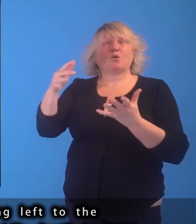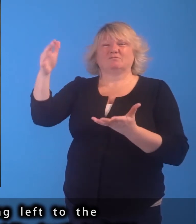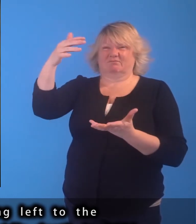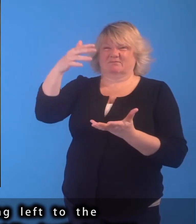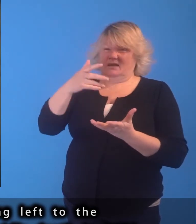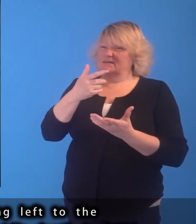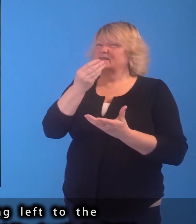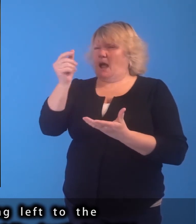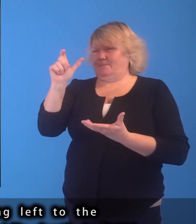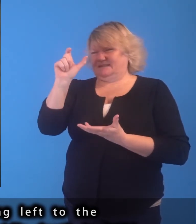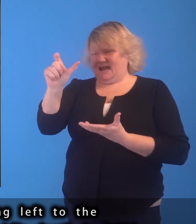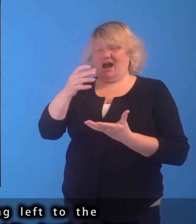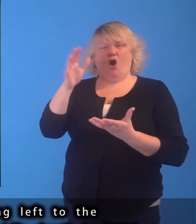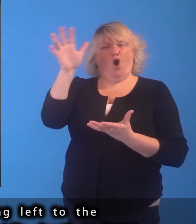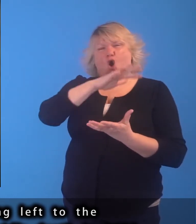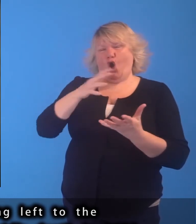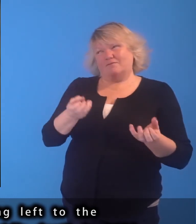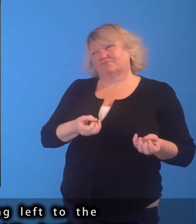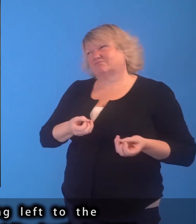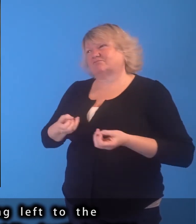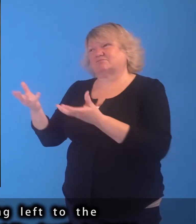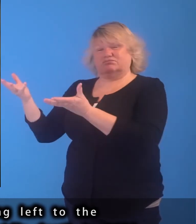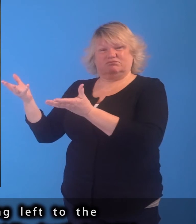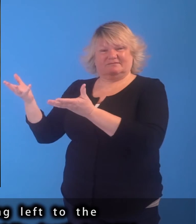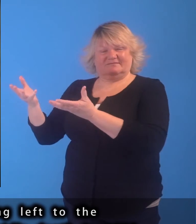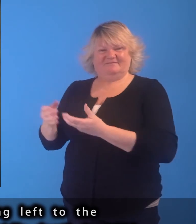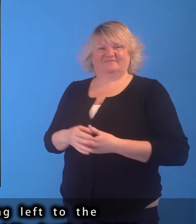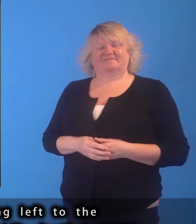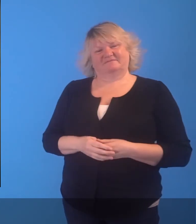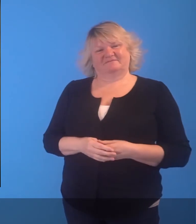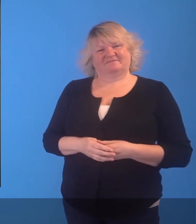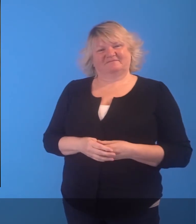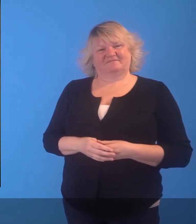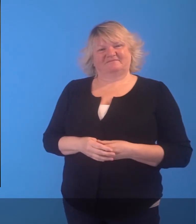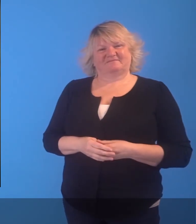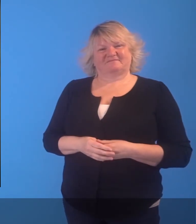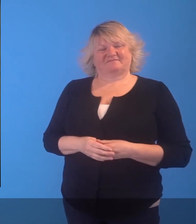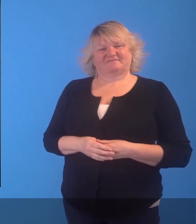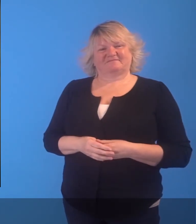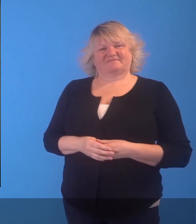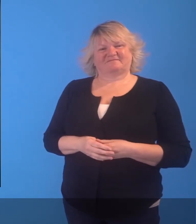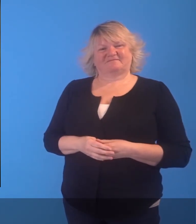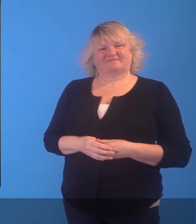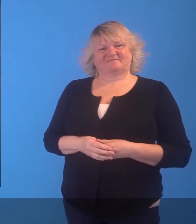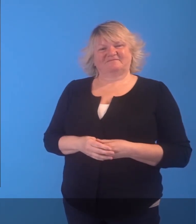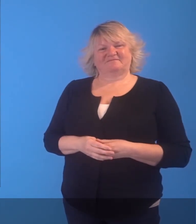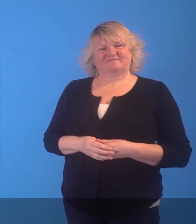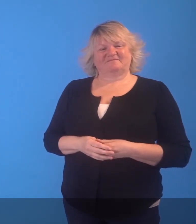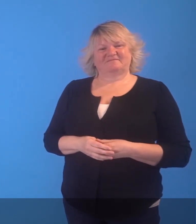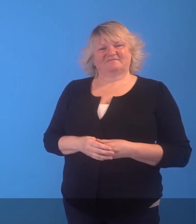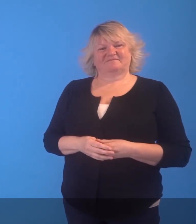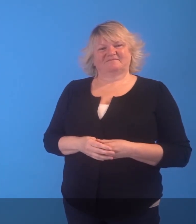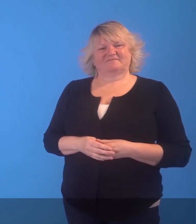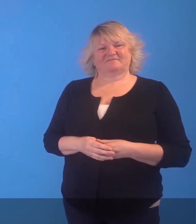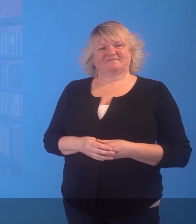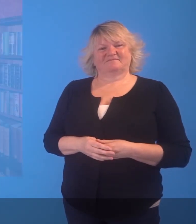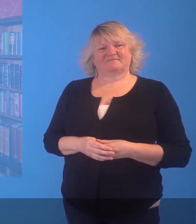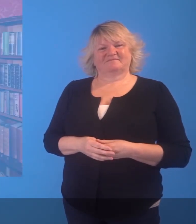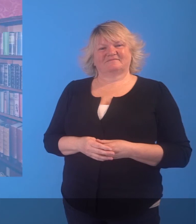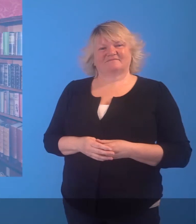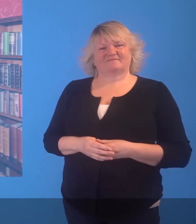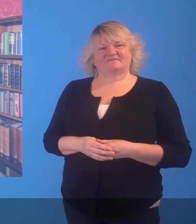Although the Reeds preferred smaller, more intimate gatherings, usually of no more than 8 people.